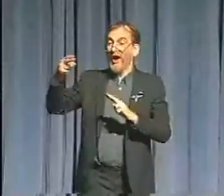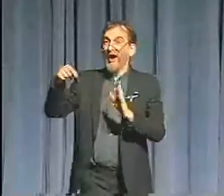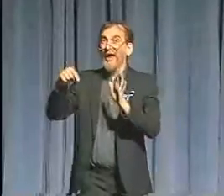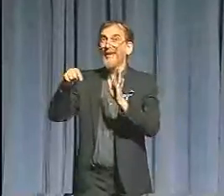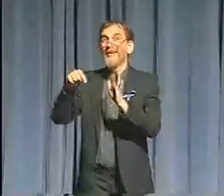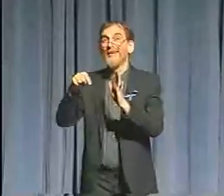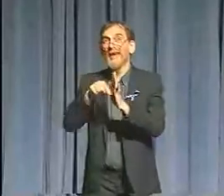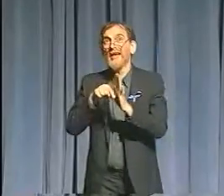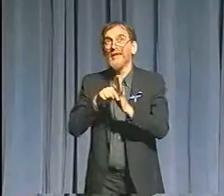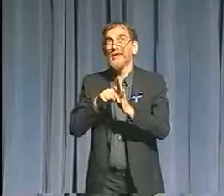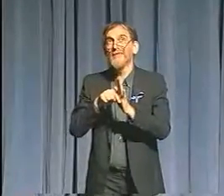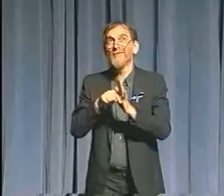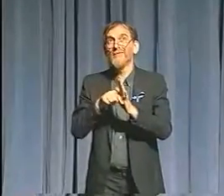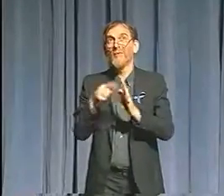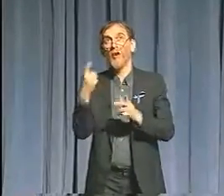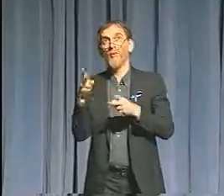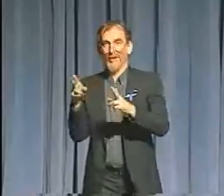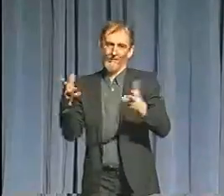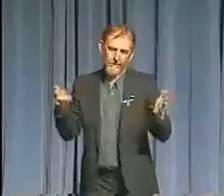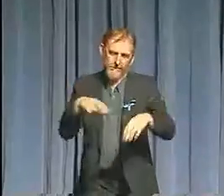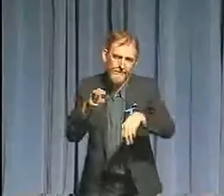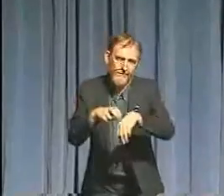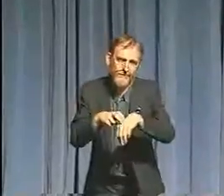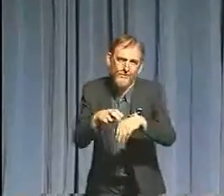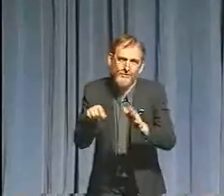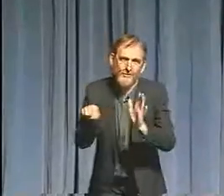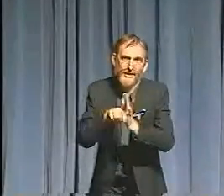genetic engineering will take over.